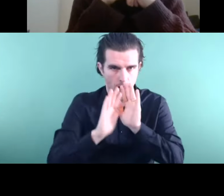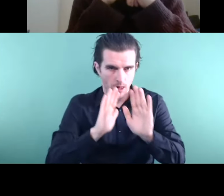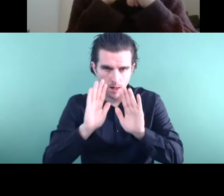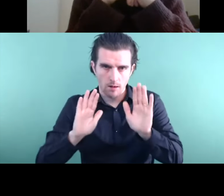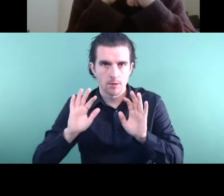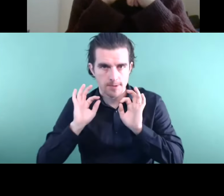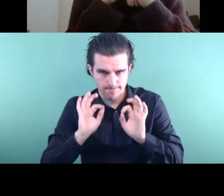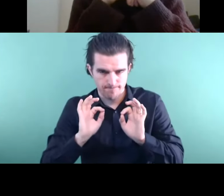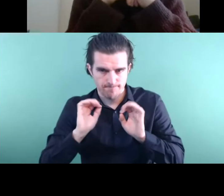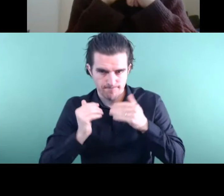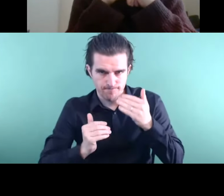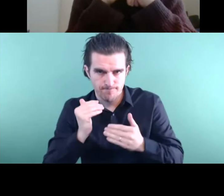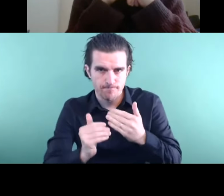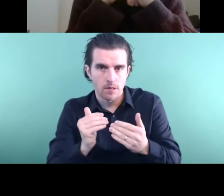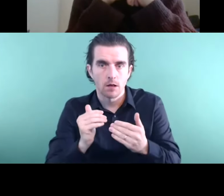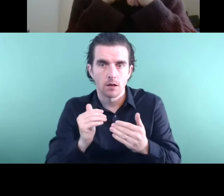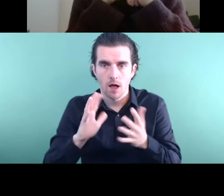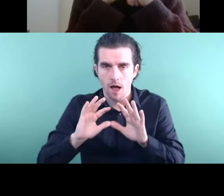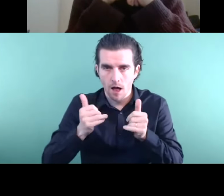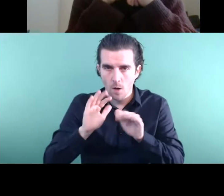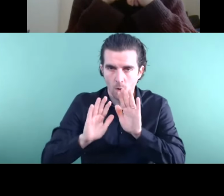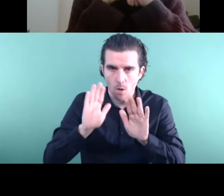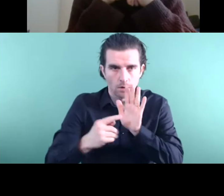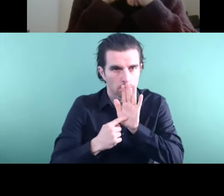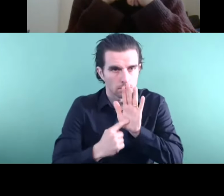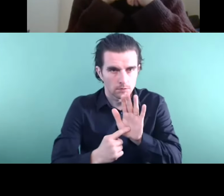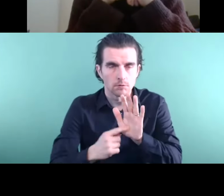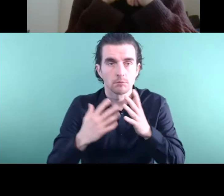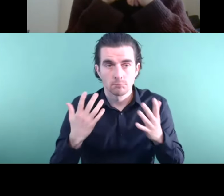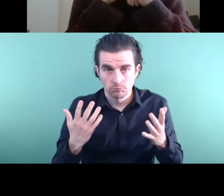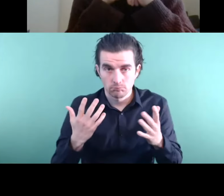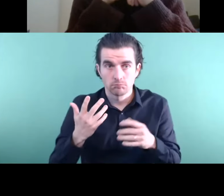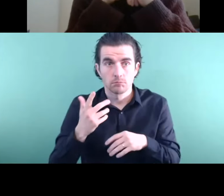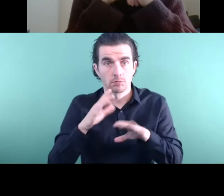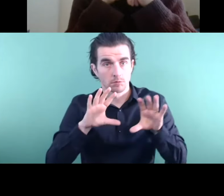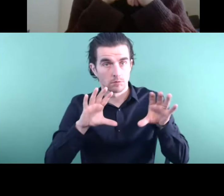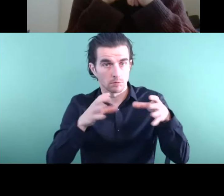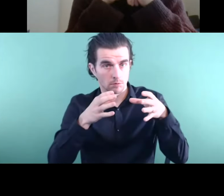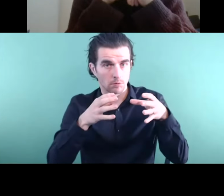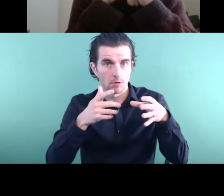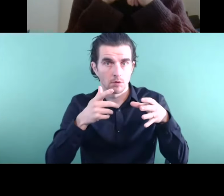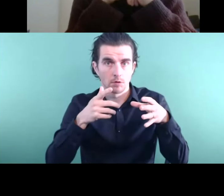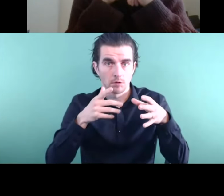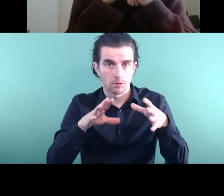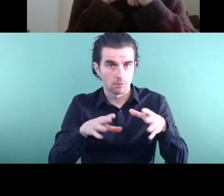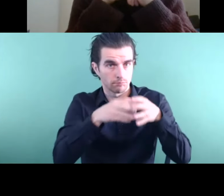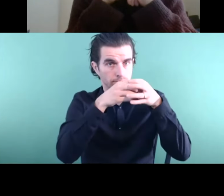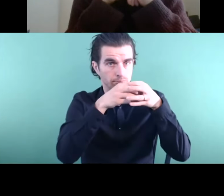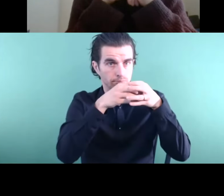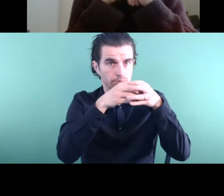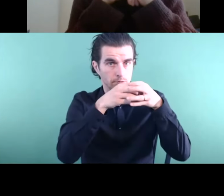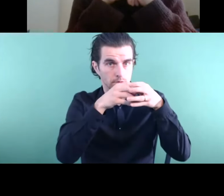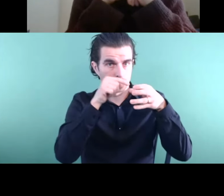devolved landscape. Different countries in the Union, with Northern Ireland, Scotland, Wales, and